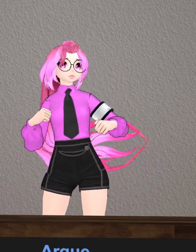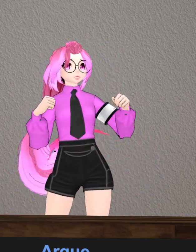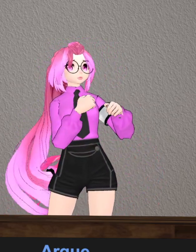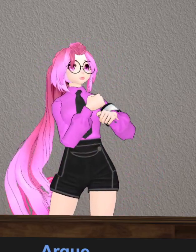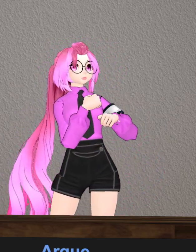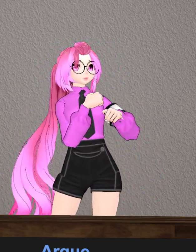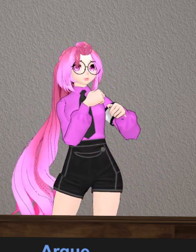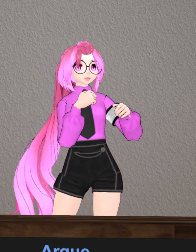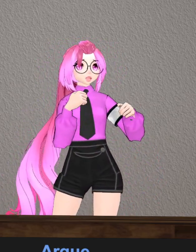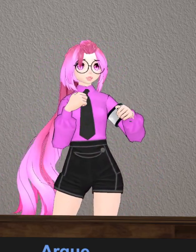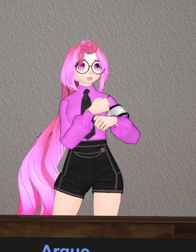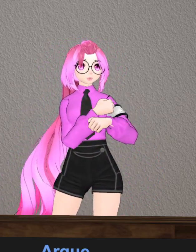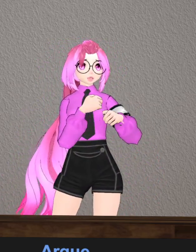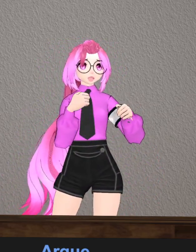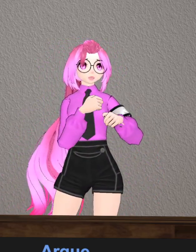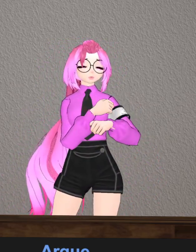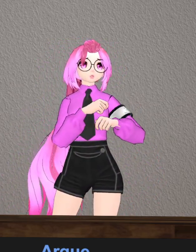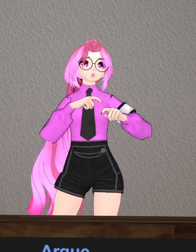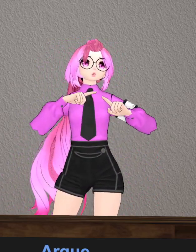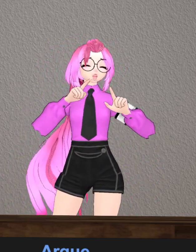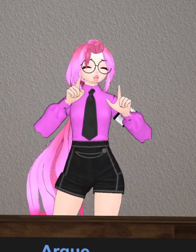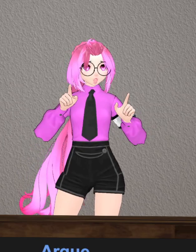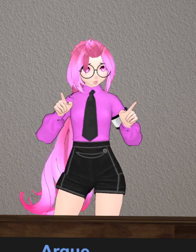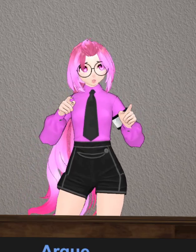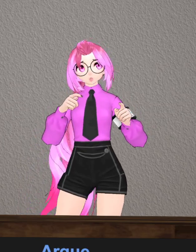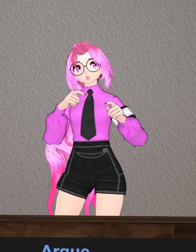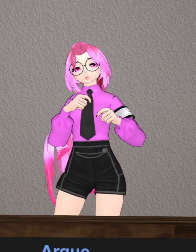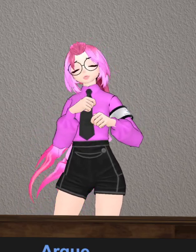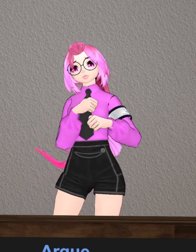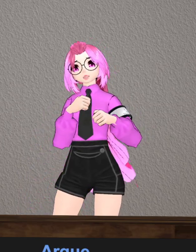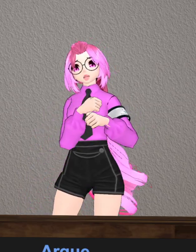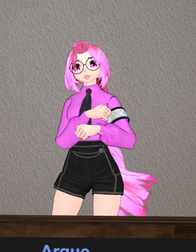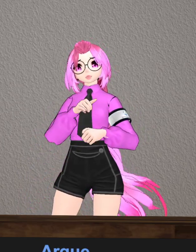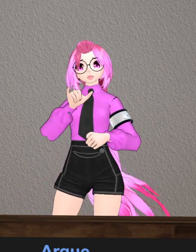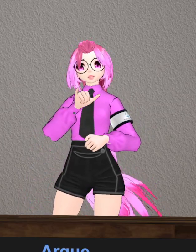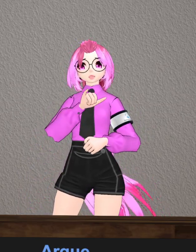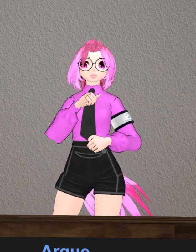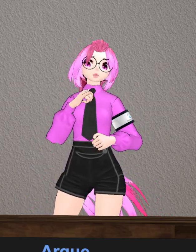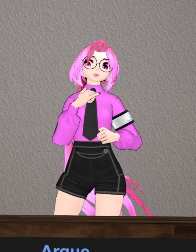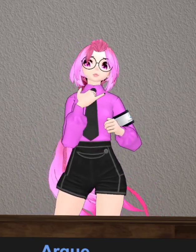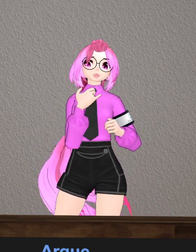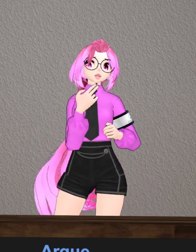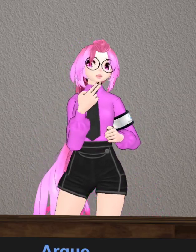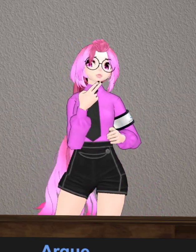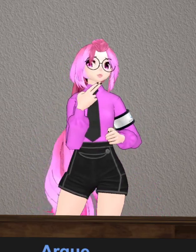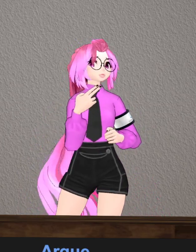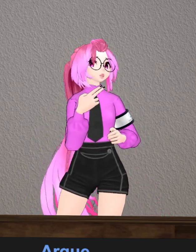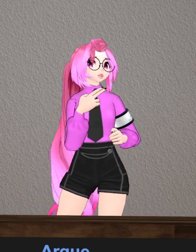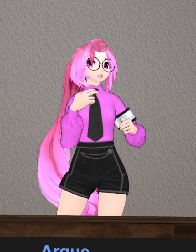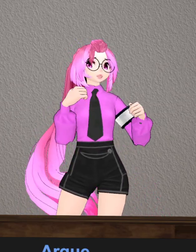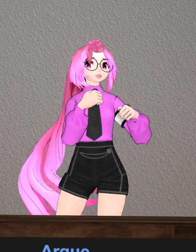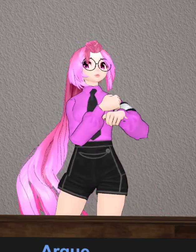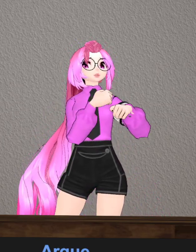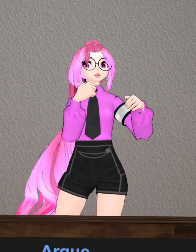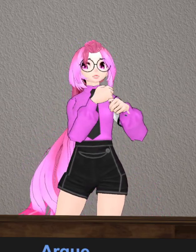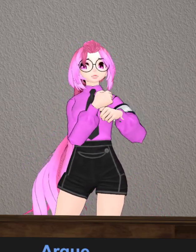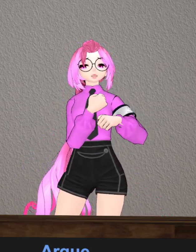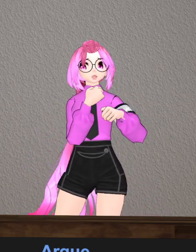punches. Fight. But this can also be used for verbal fights. So this isn't just for